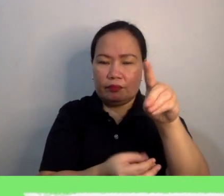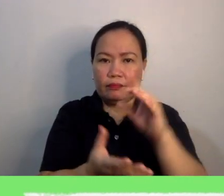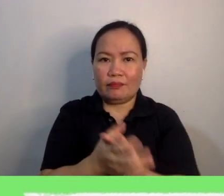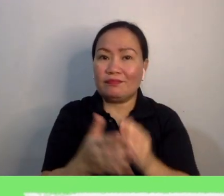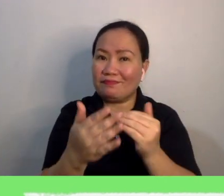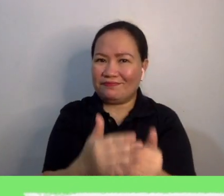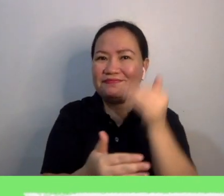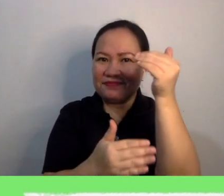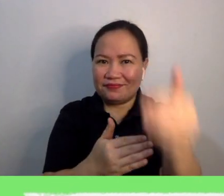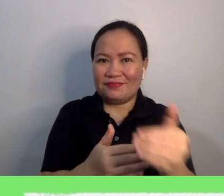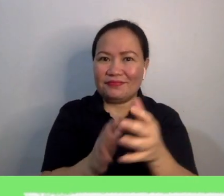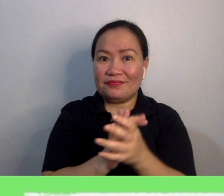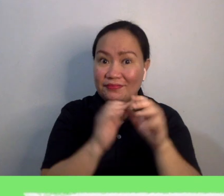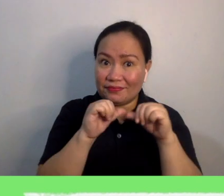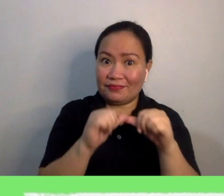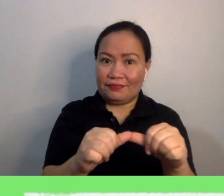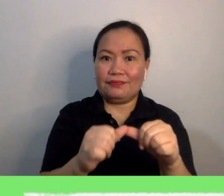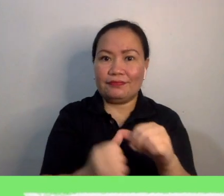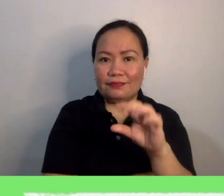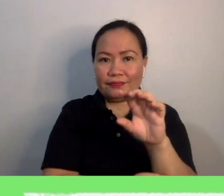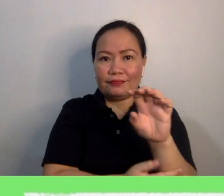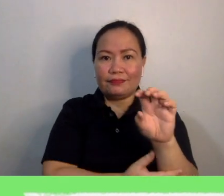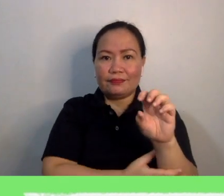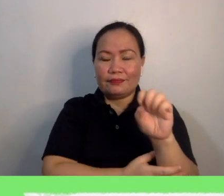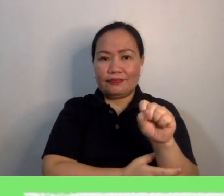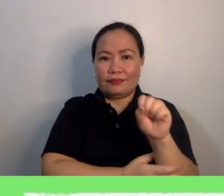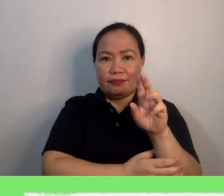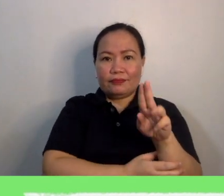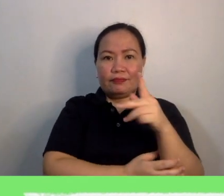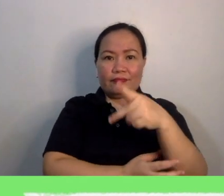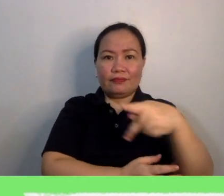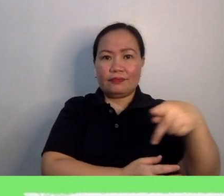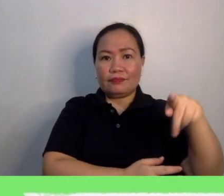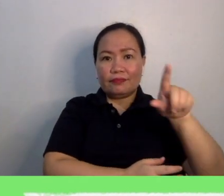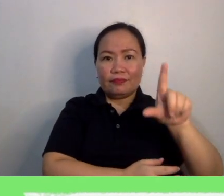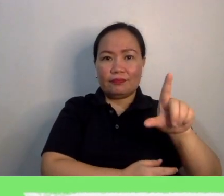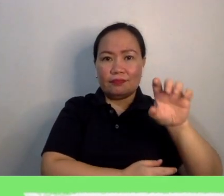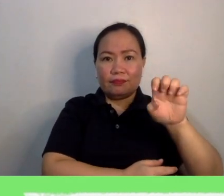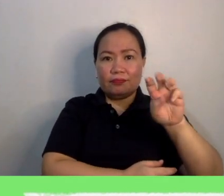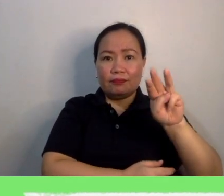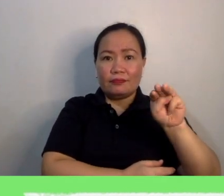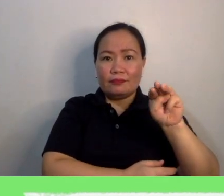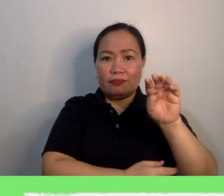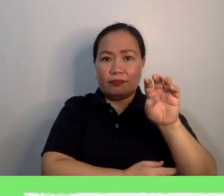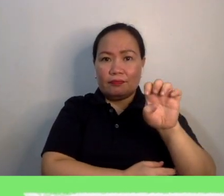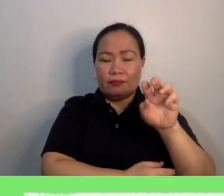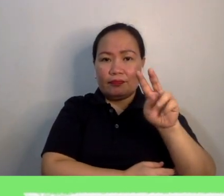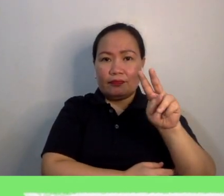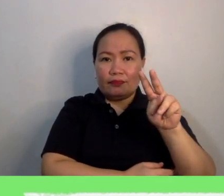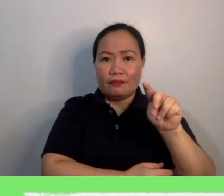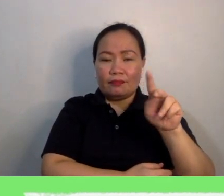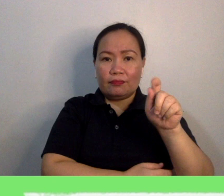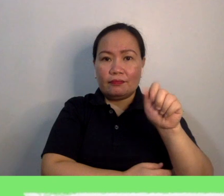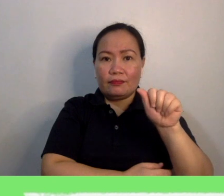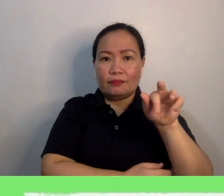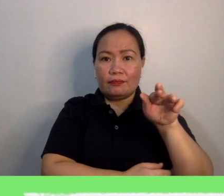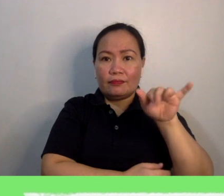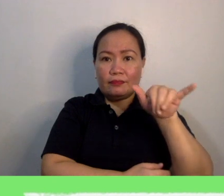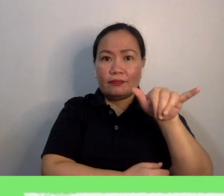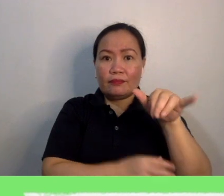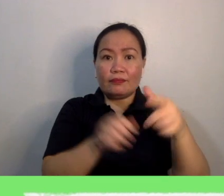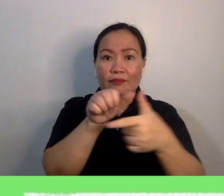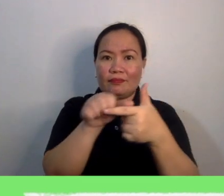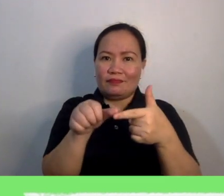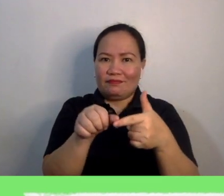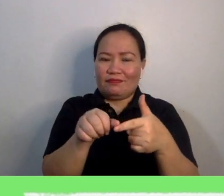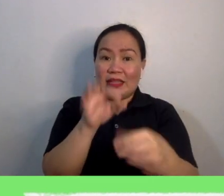Next, let's proceed to the supplementary angles. So, kung ang complementary is 90, ang